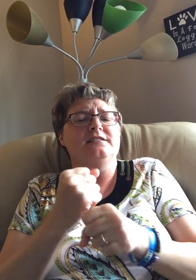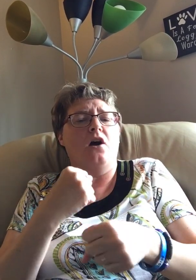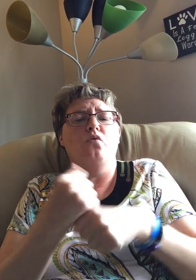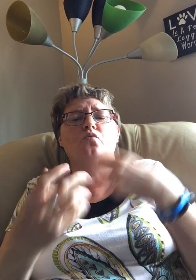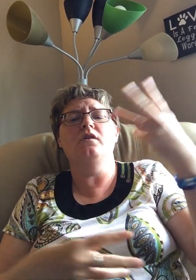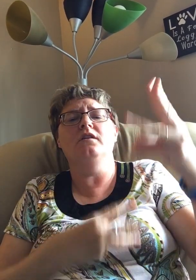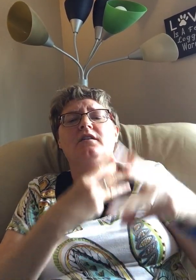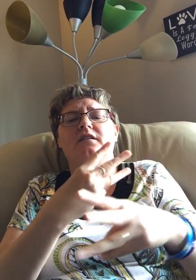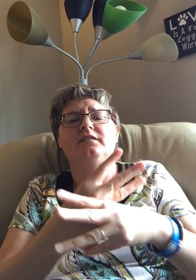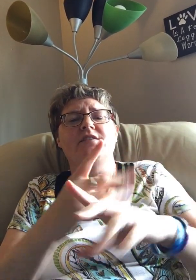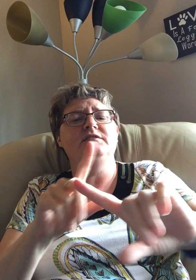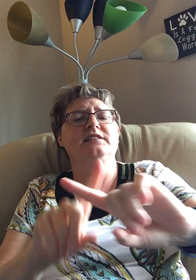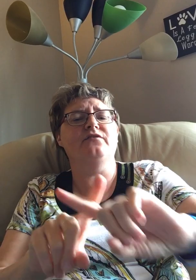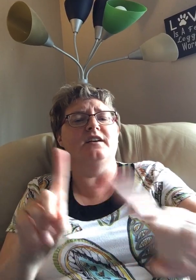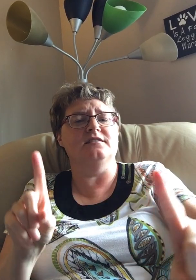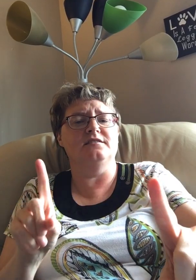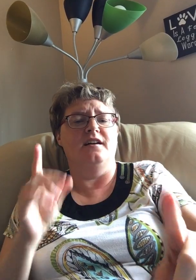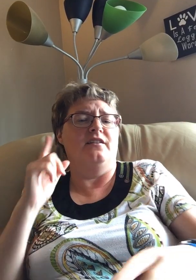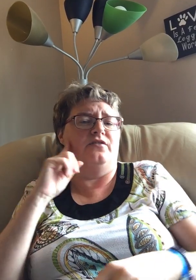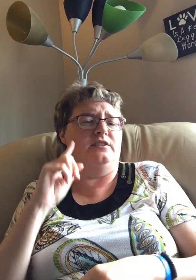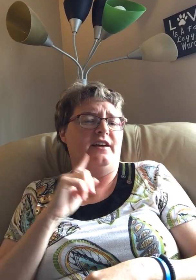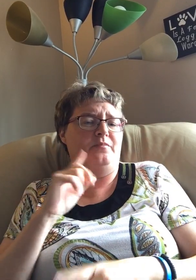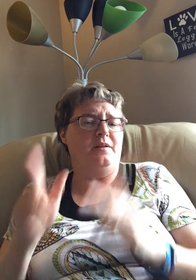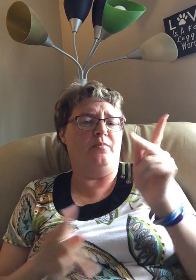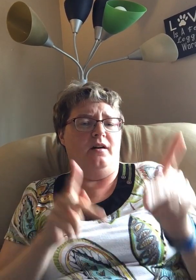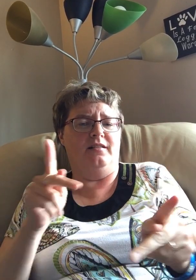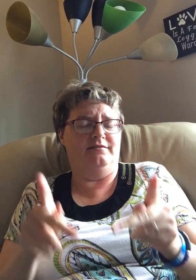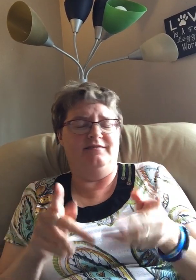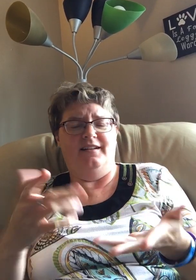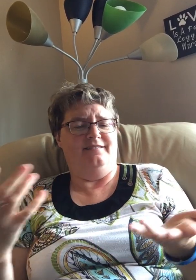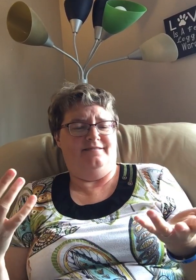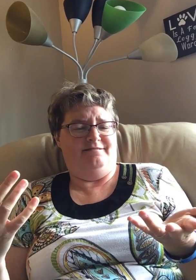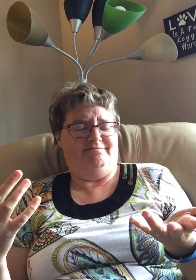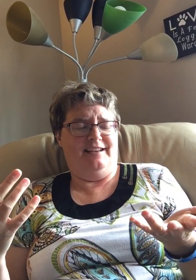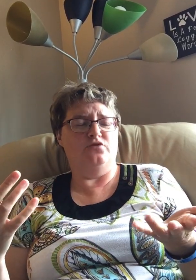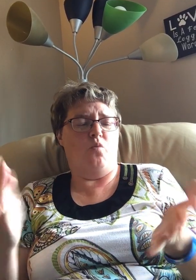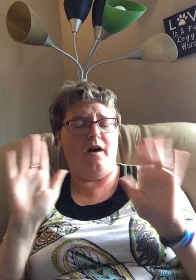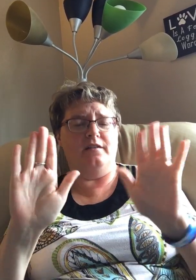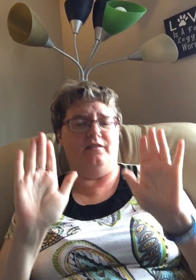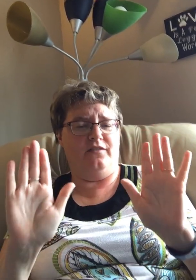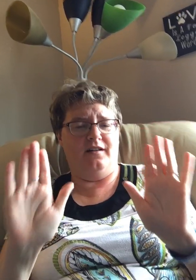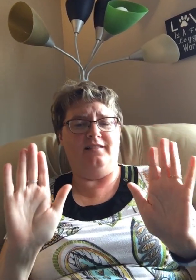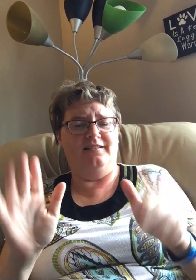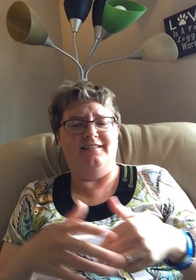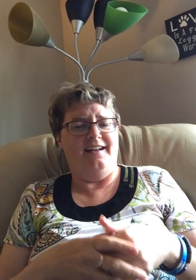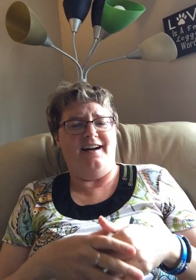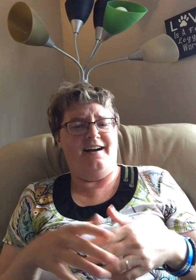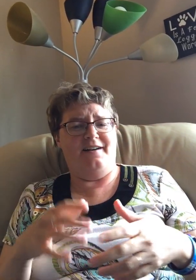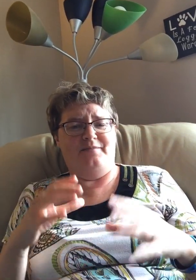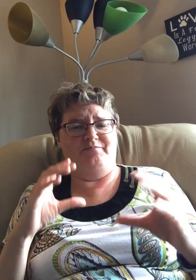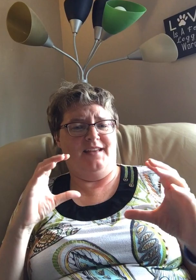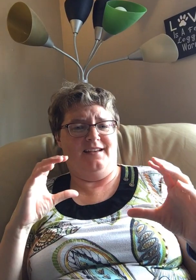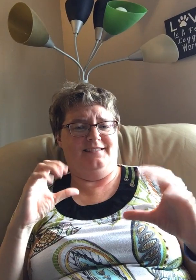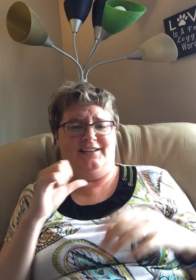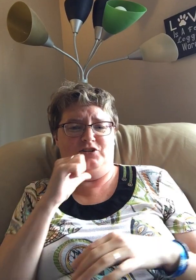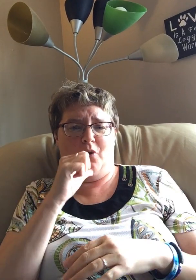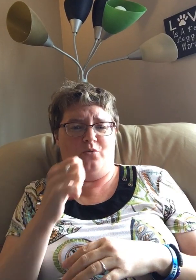a world of difference for deaf people. It's wonderful. They don't